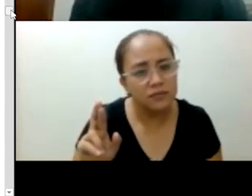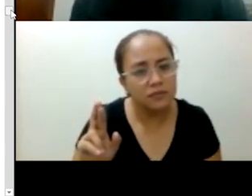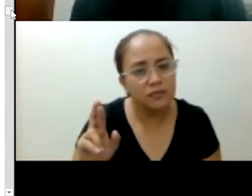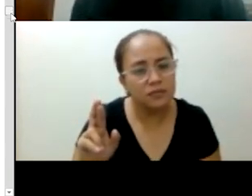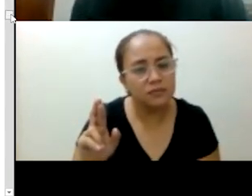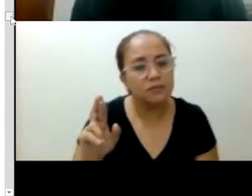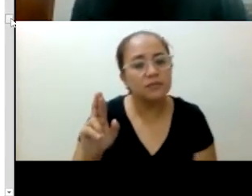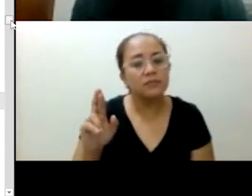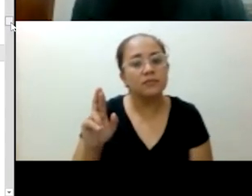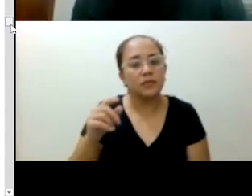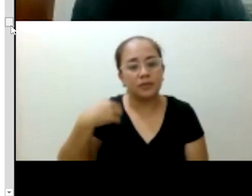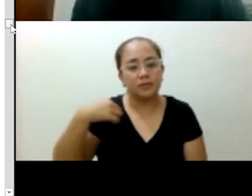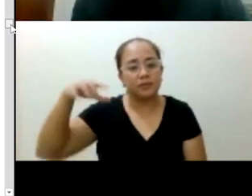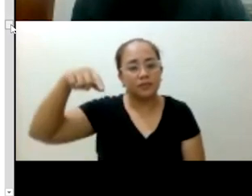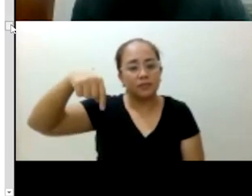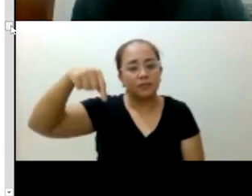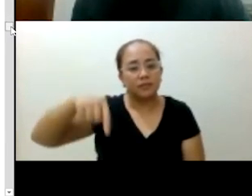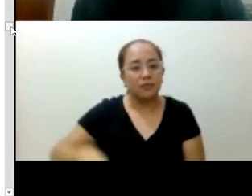okay, let me go down.